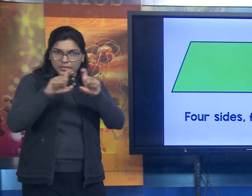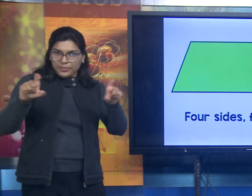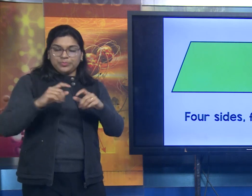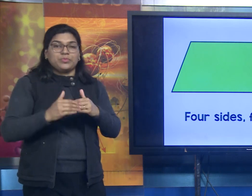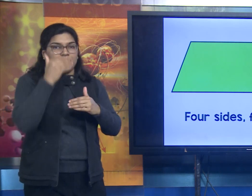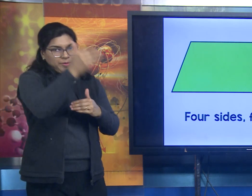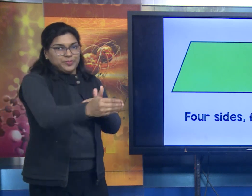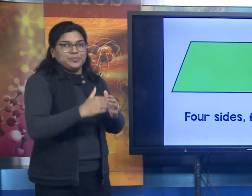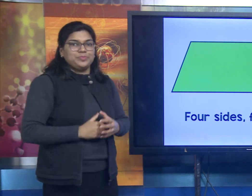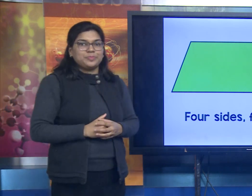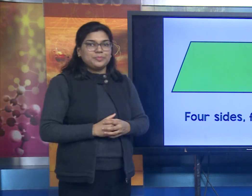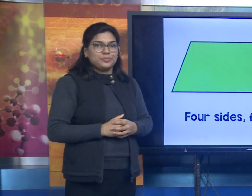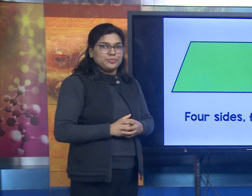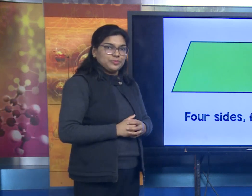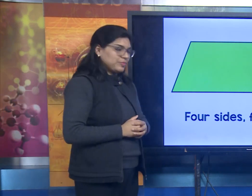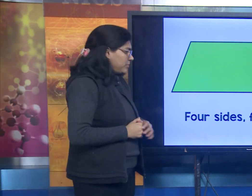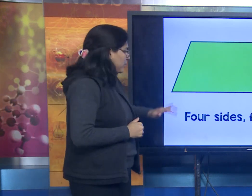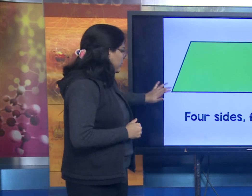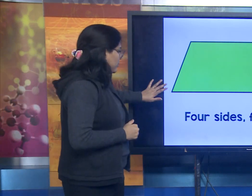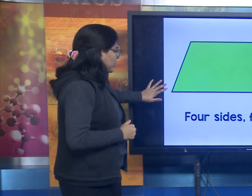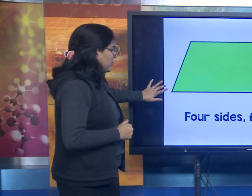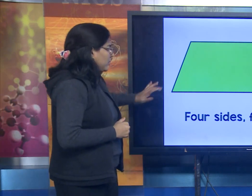So I hope you understood. Let us move further.